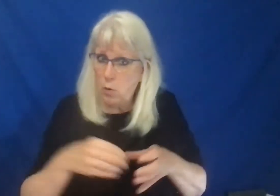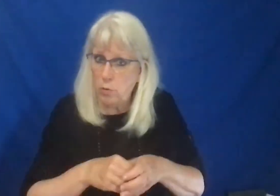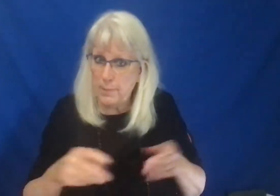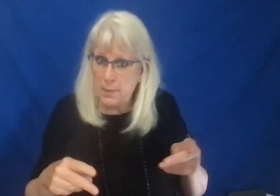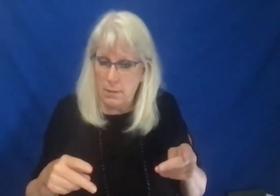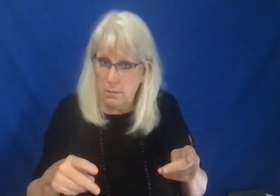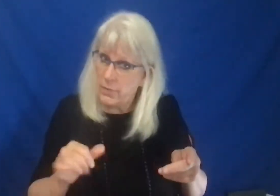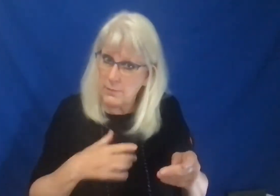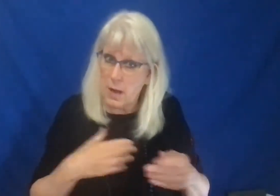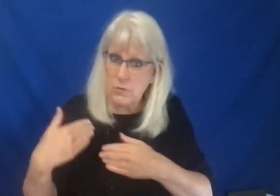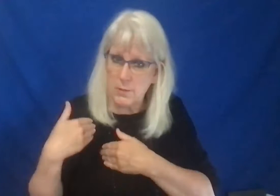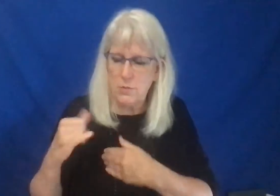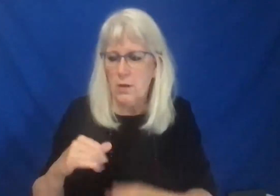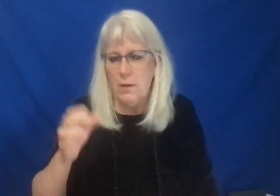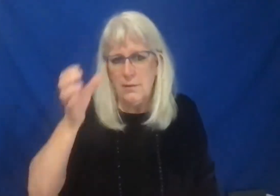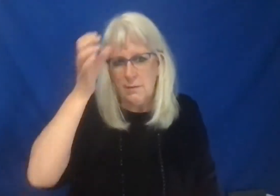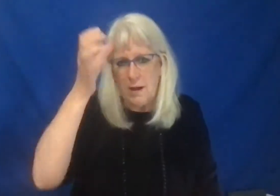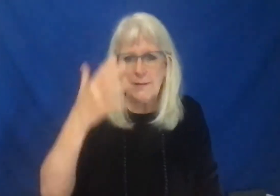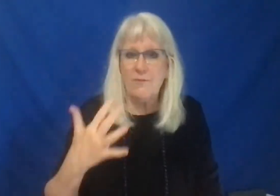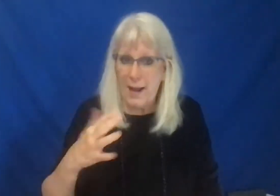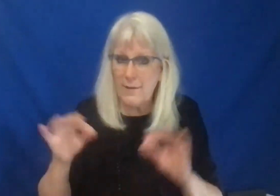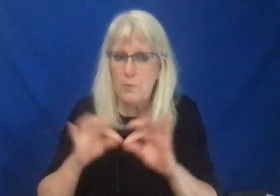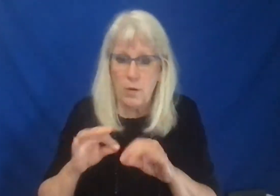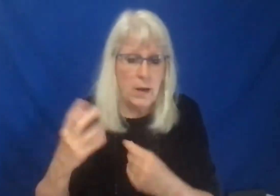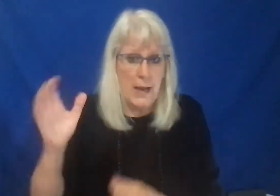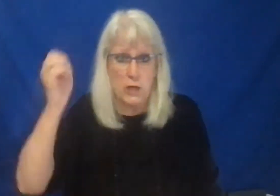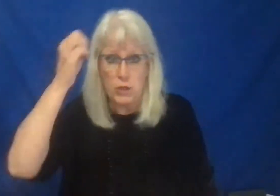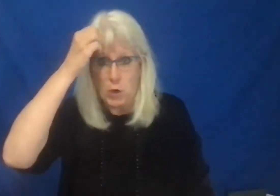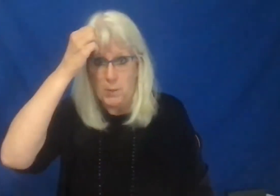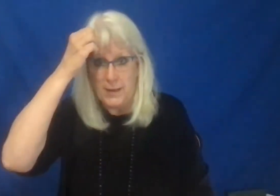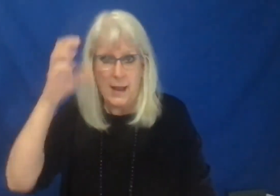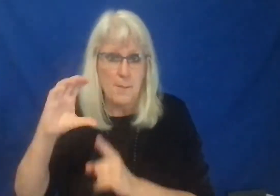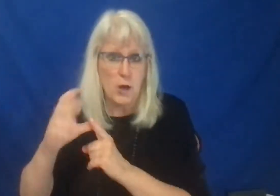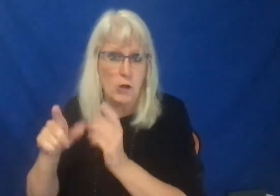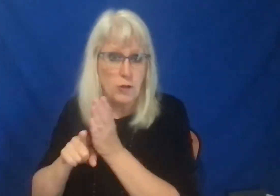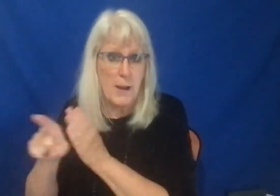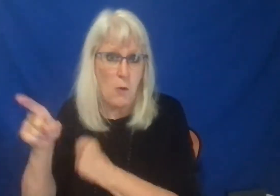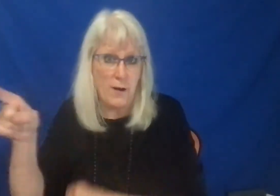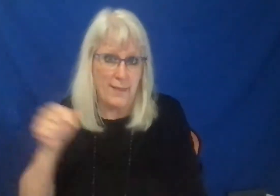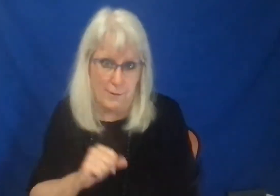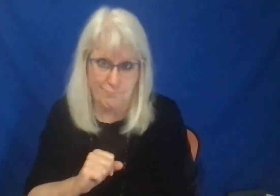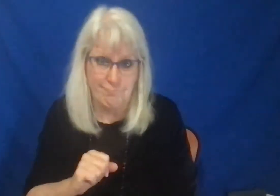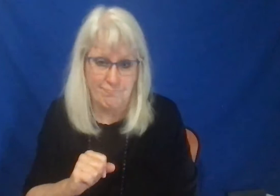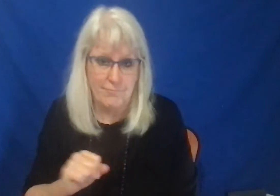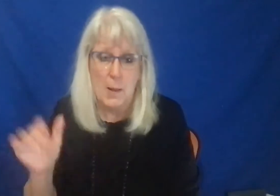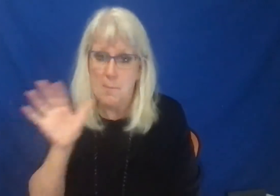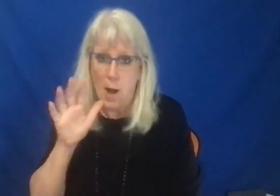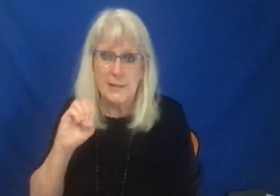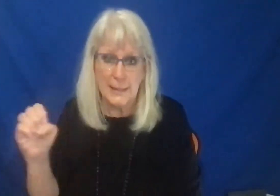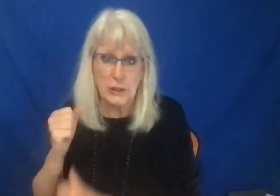very important concept for me because when I'm in Europe, I'm a cultural minority. The mom is East German, which is very specific.